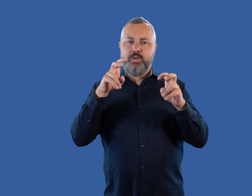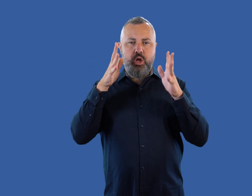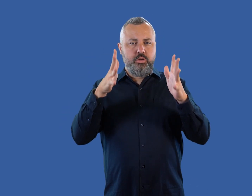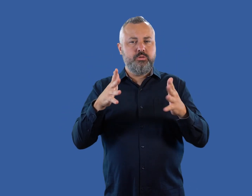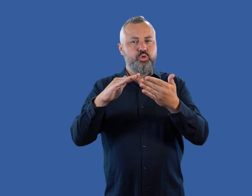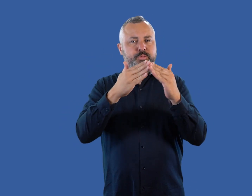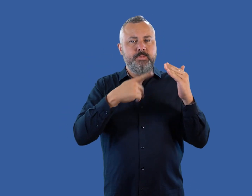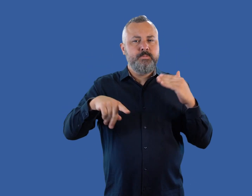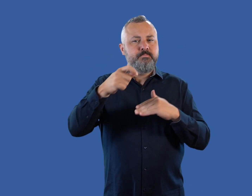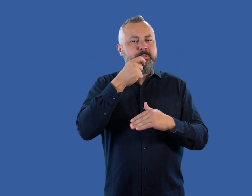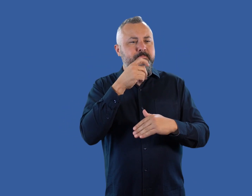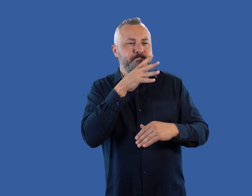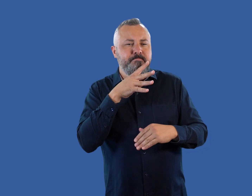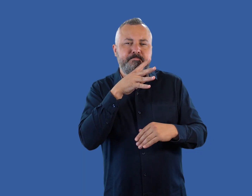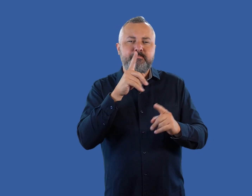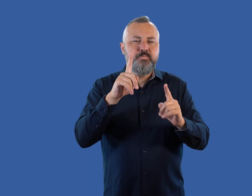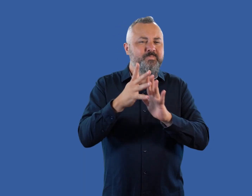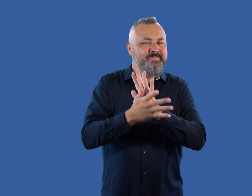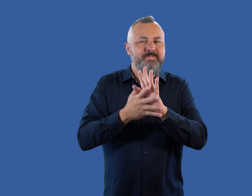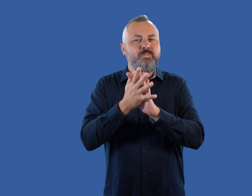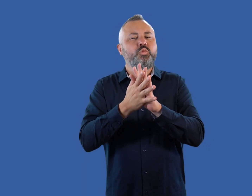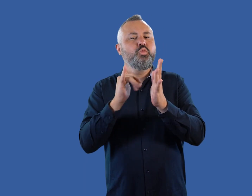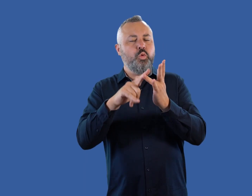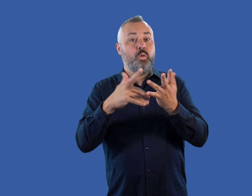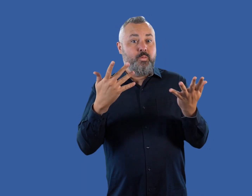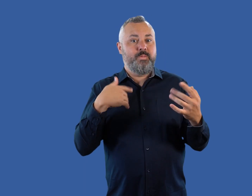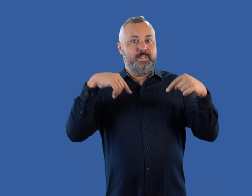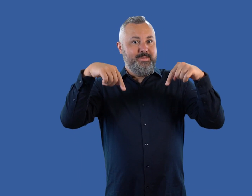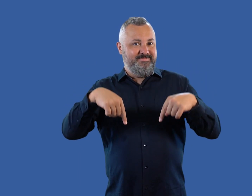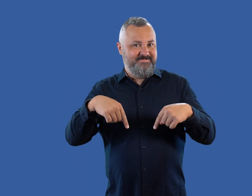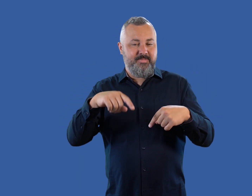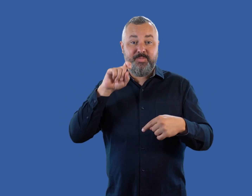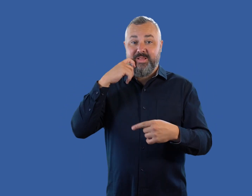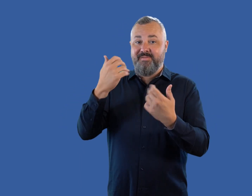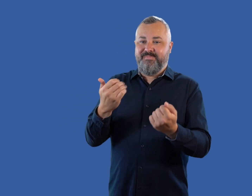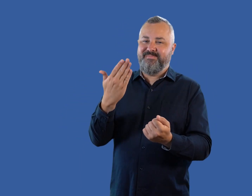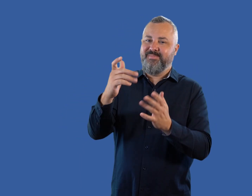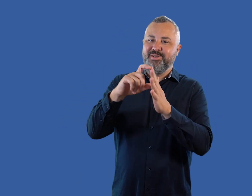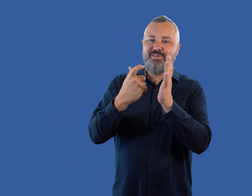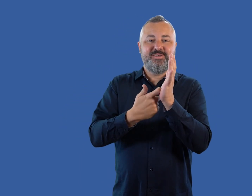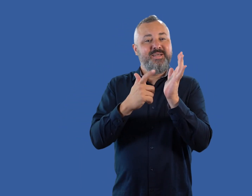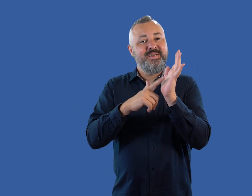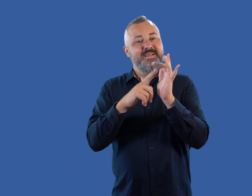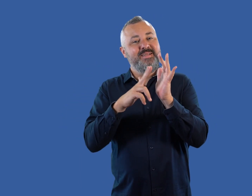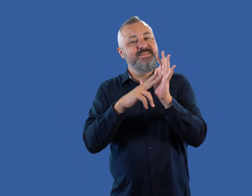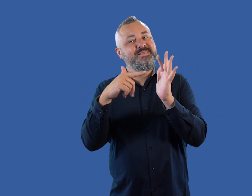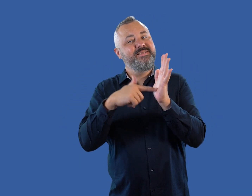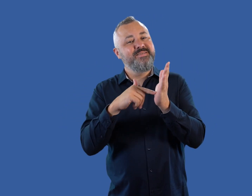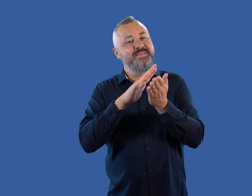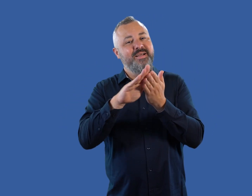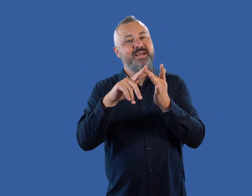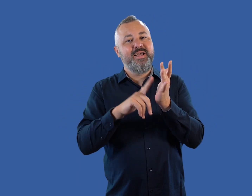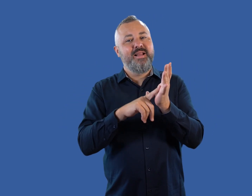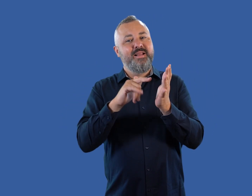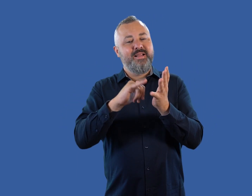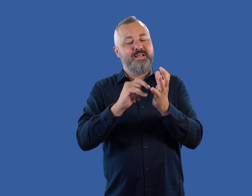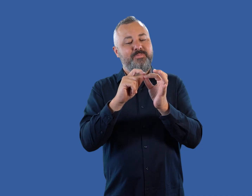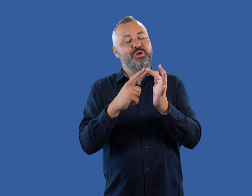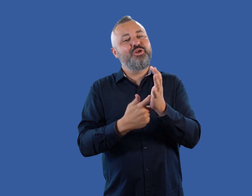This topic is quite hard to talk about because it's often misunderstood in the community. With me today, I have Dr. Lynette Hillsberg who will